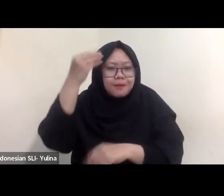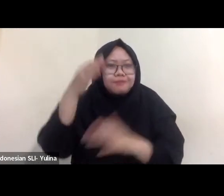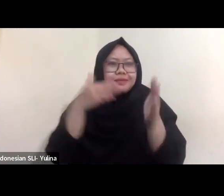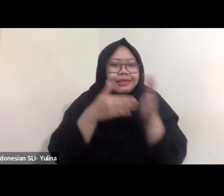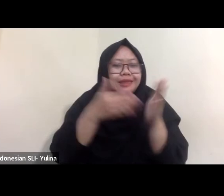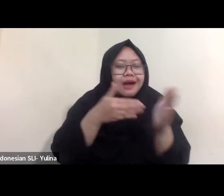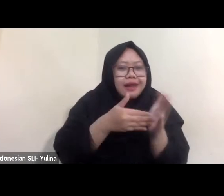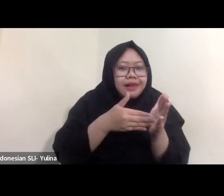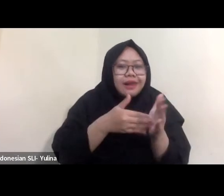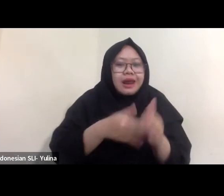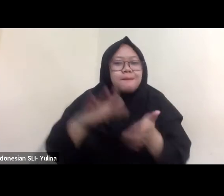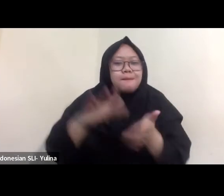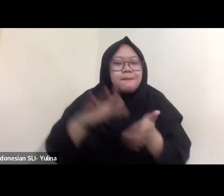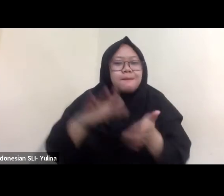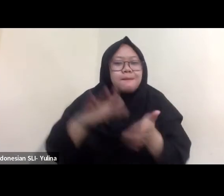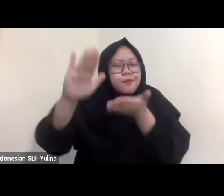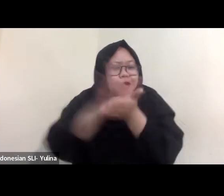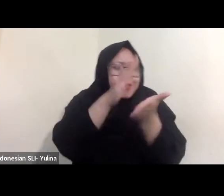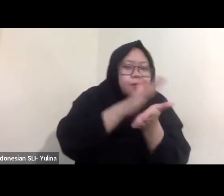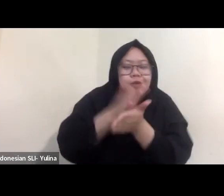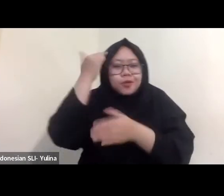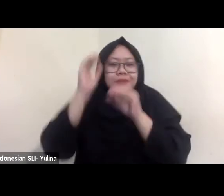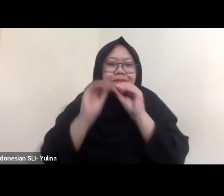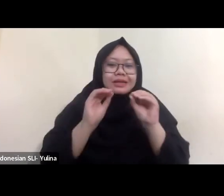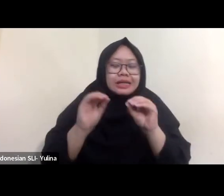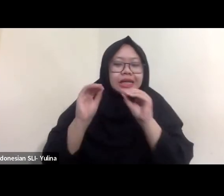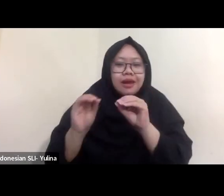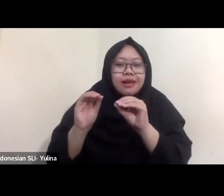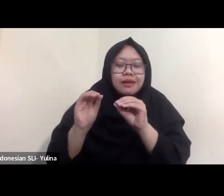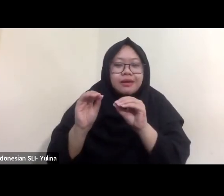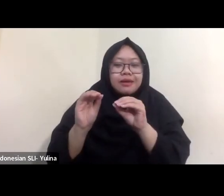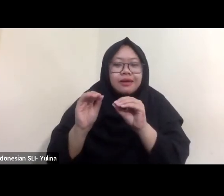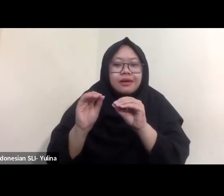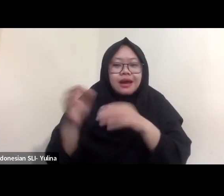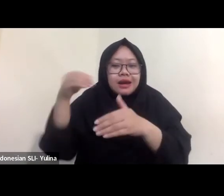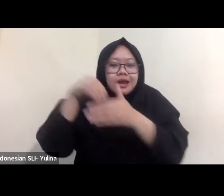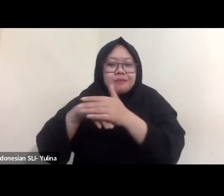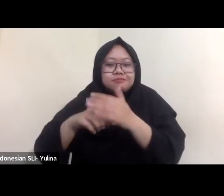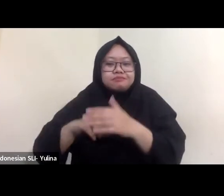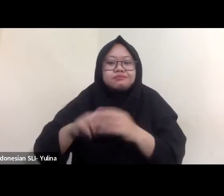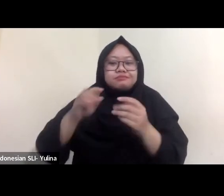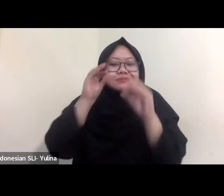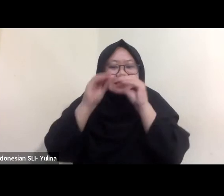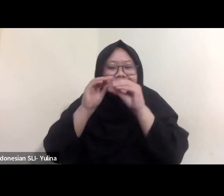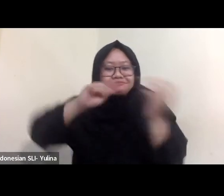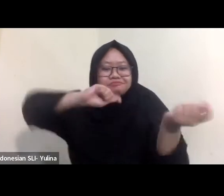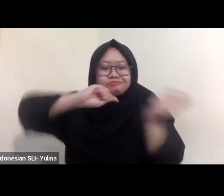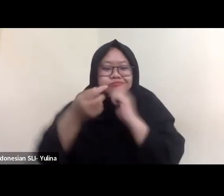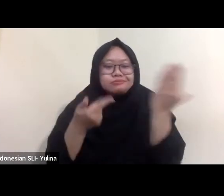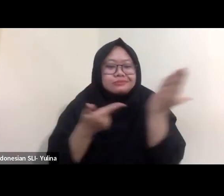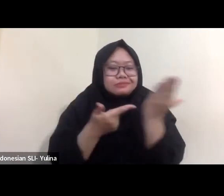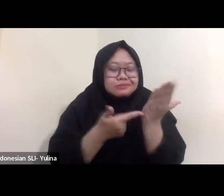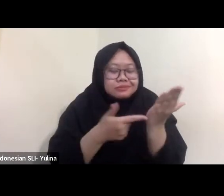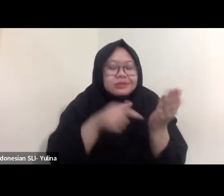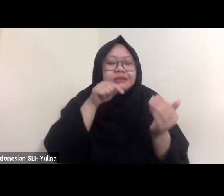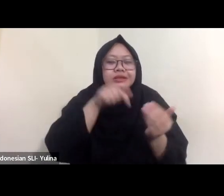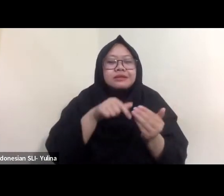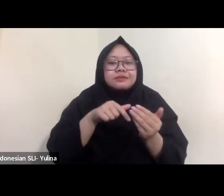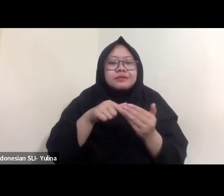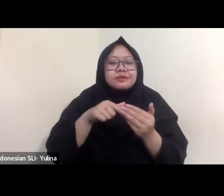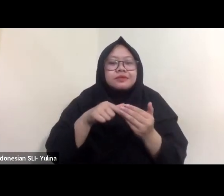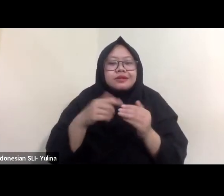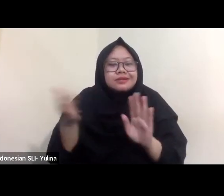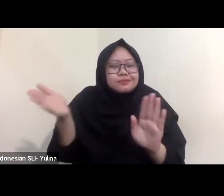education digitalization, especially during and post-pandemic, by gathering insight and perspective from the